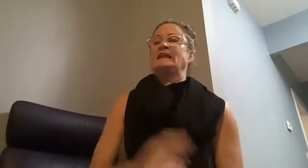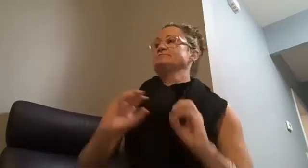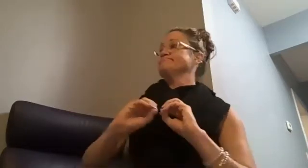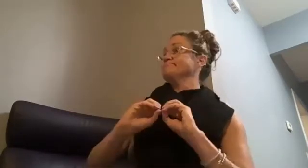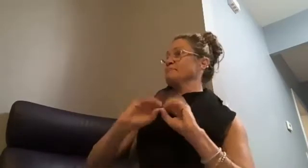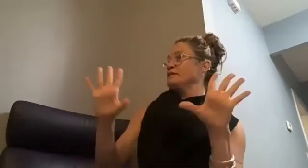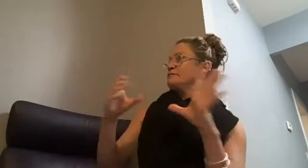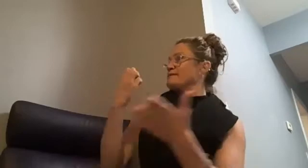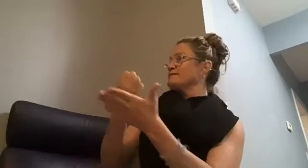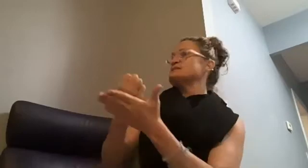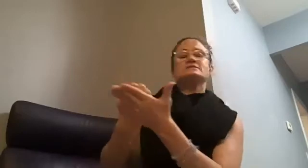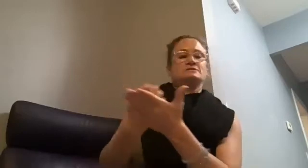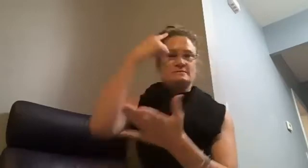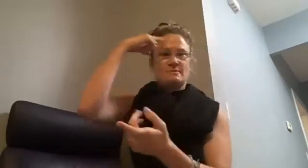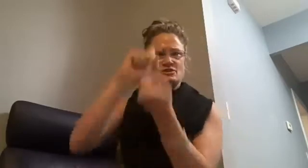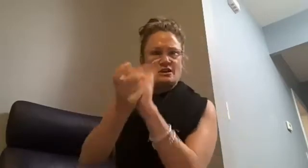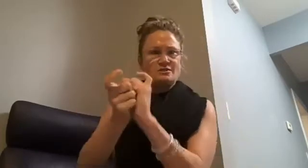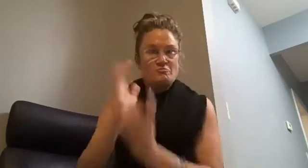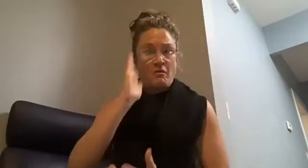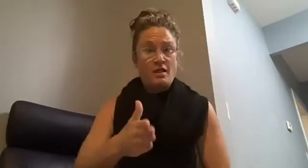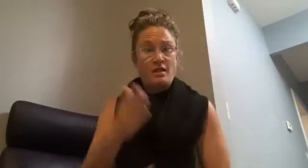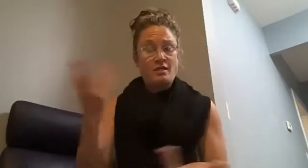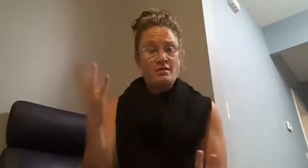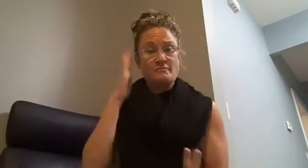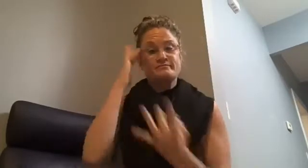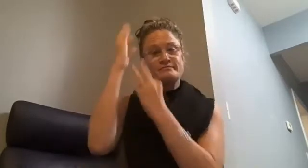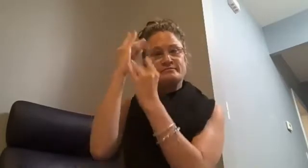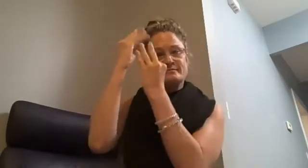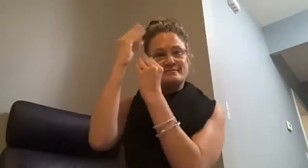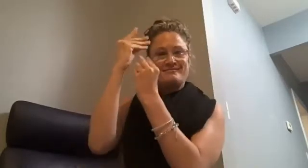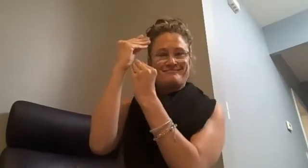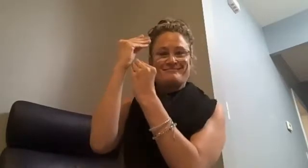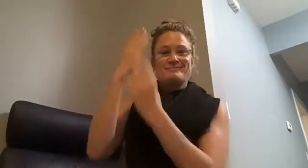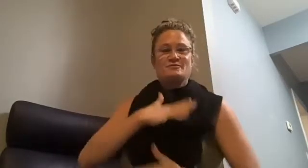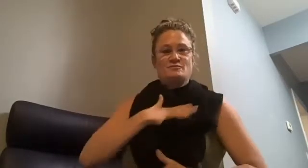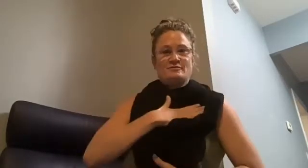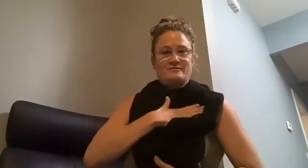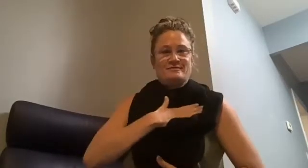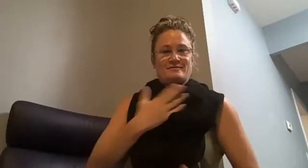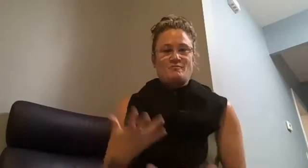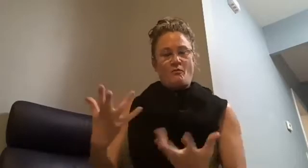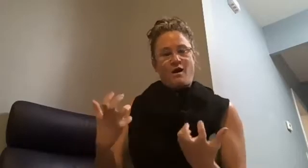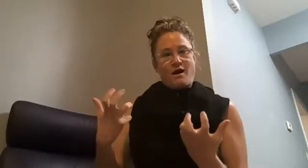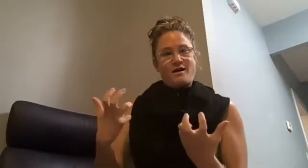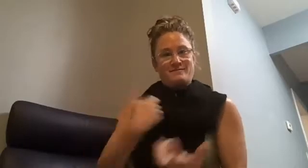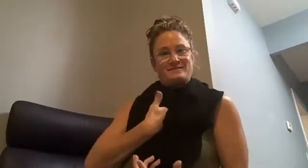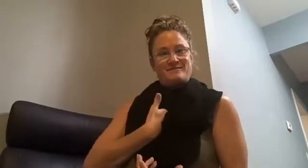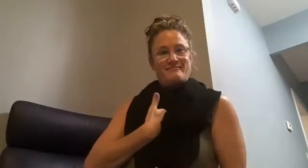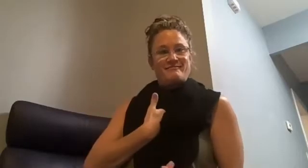willing to change his mind about something. And I love that about him, because for me, ultimately what I want is, at any point